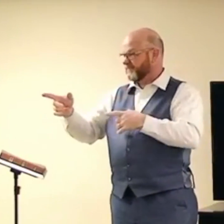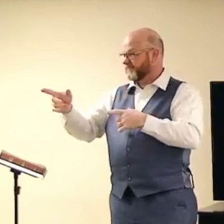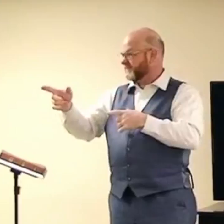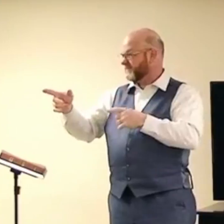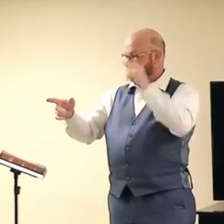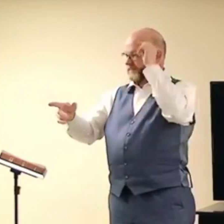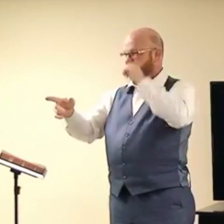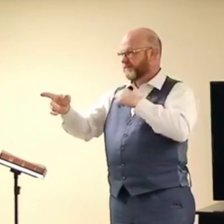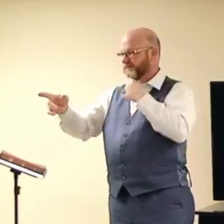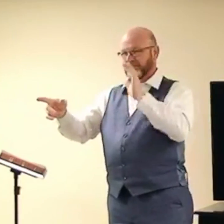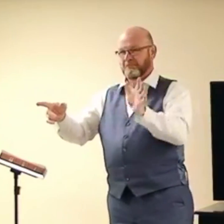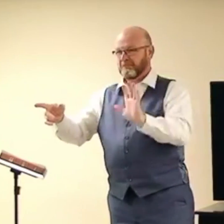Some yes, some no.